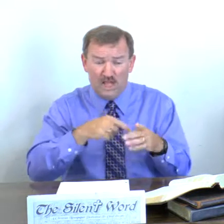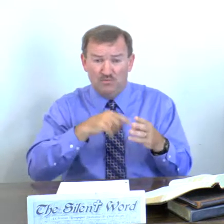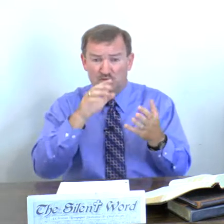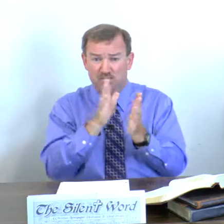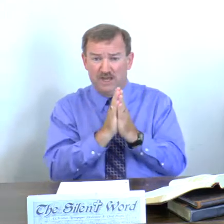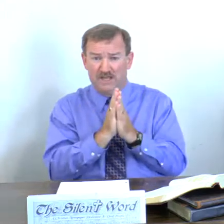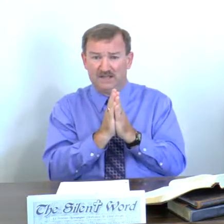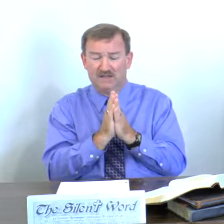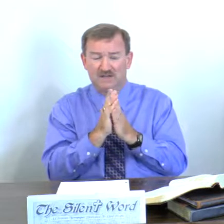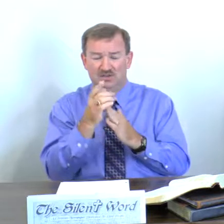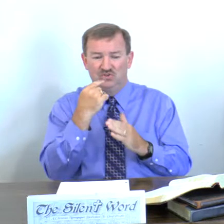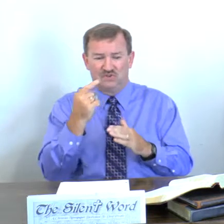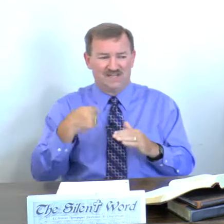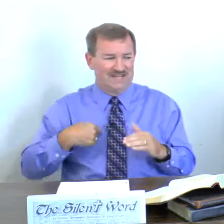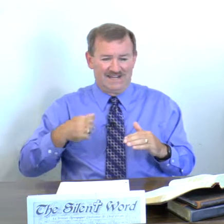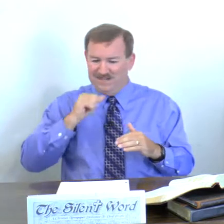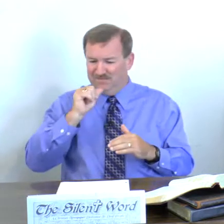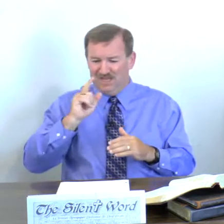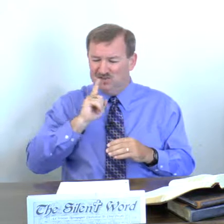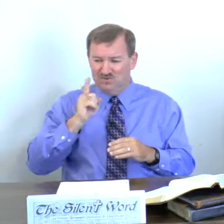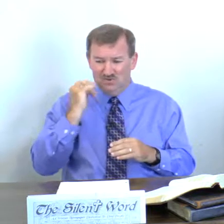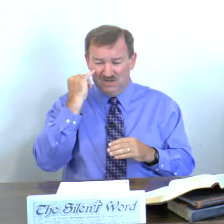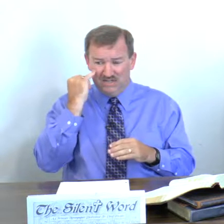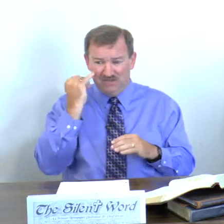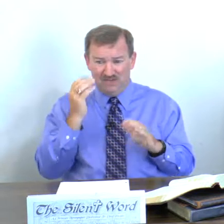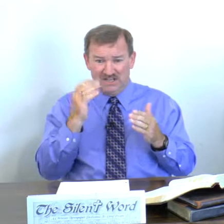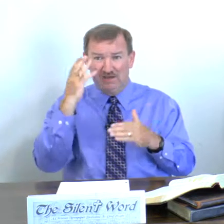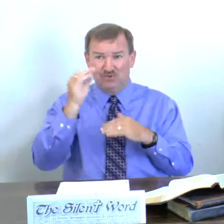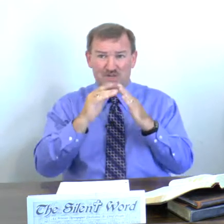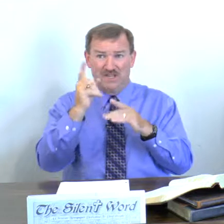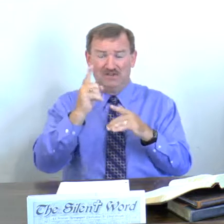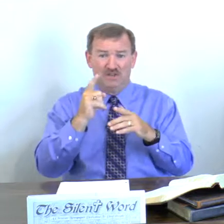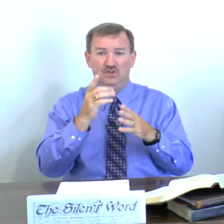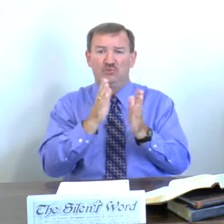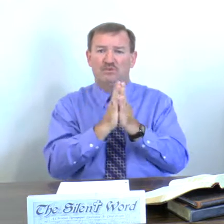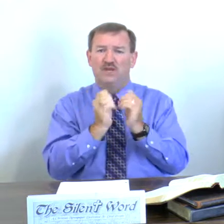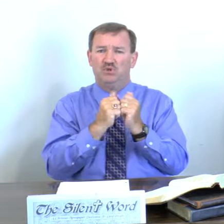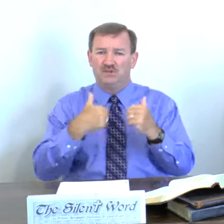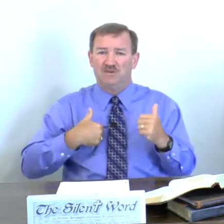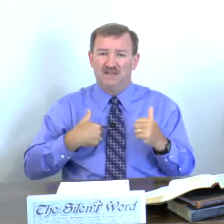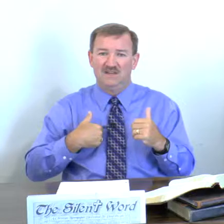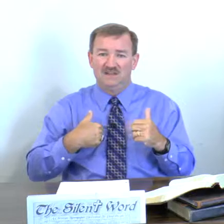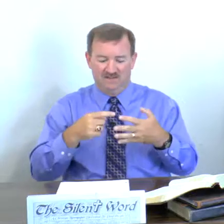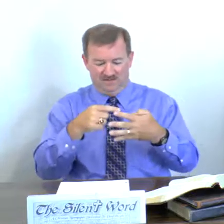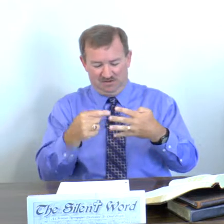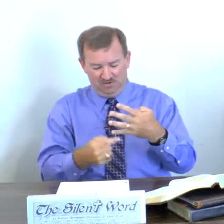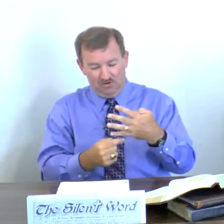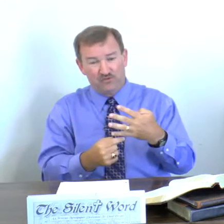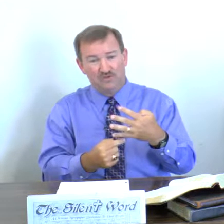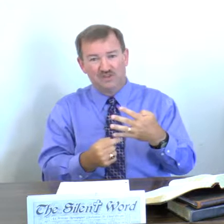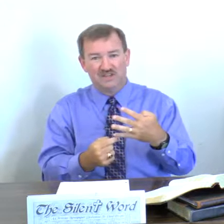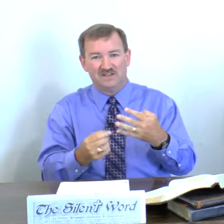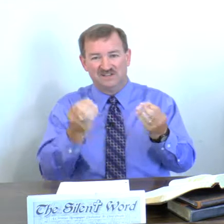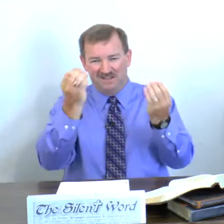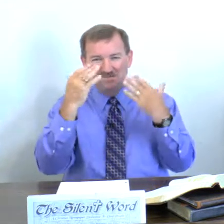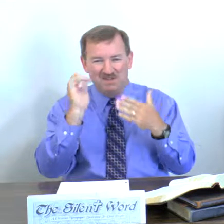I was praying, you said, I'm not sure if I die, I'm going to heaven, and you prayed with me through those four things, let me know